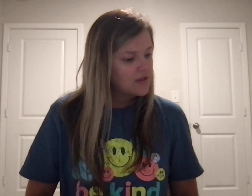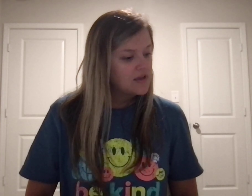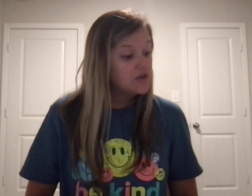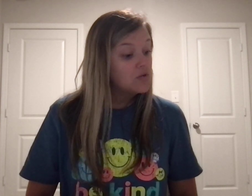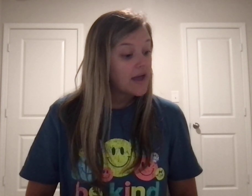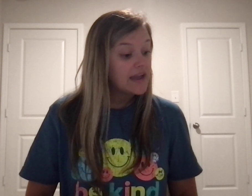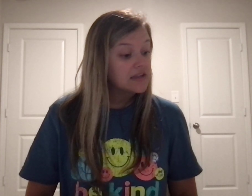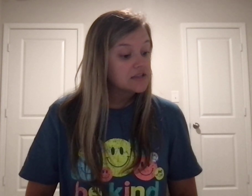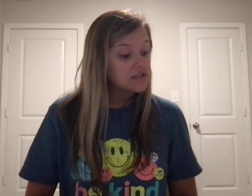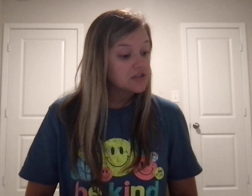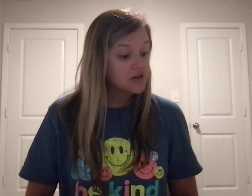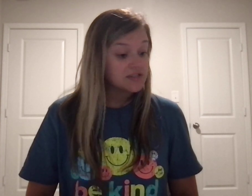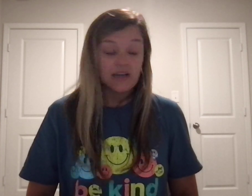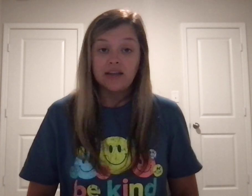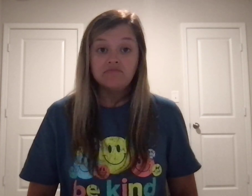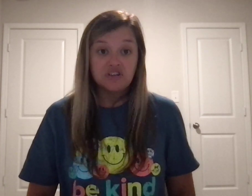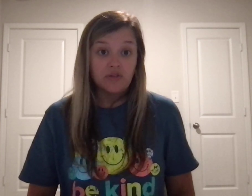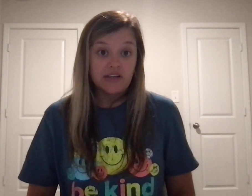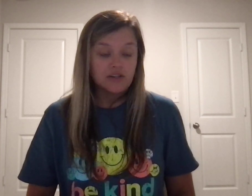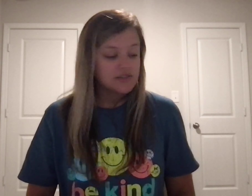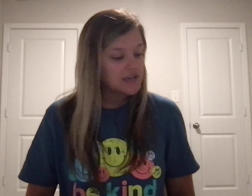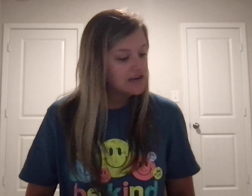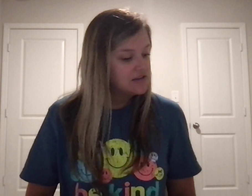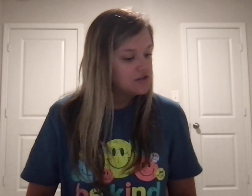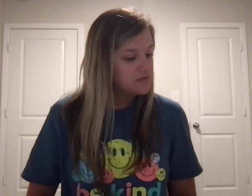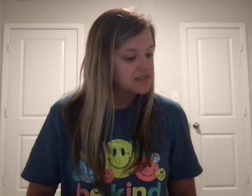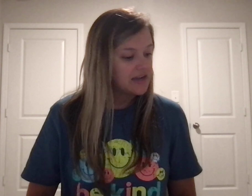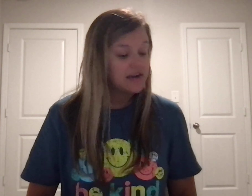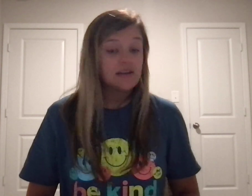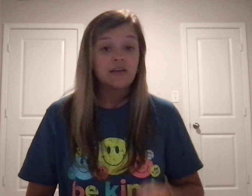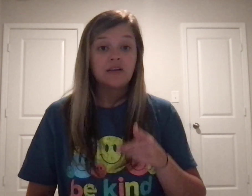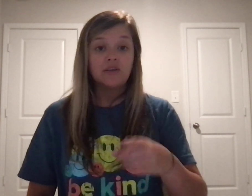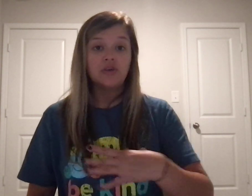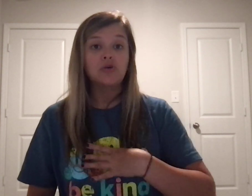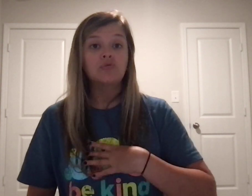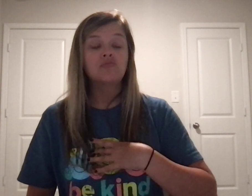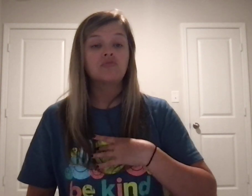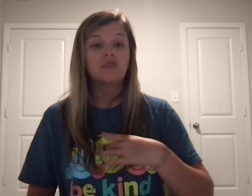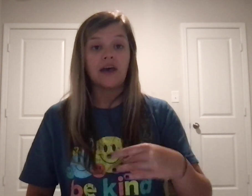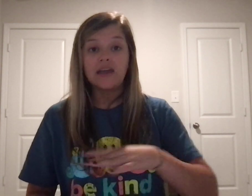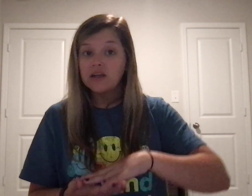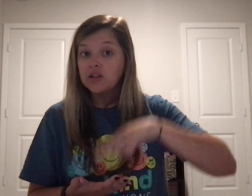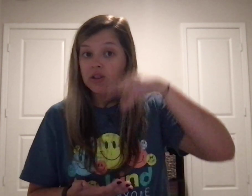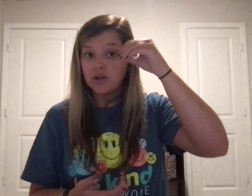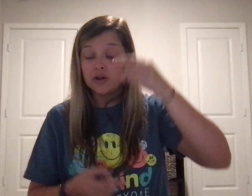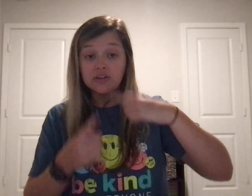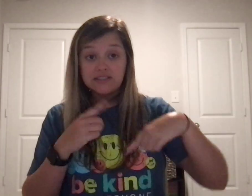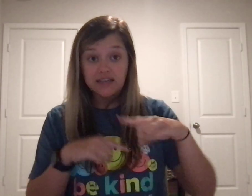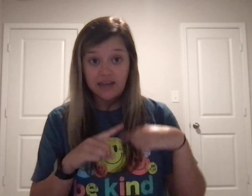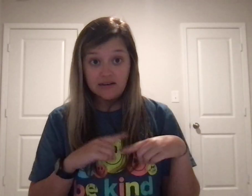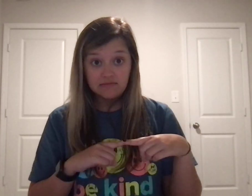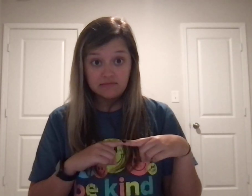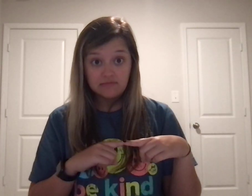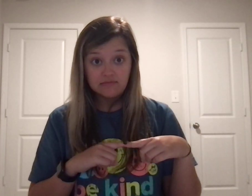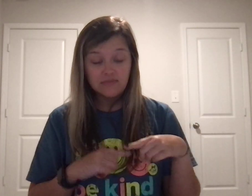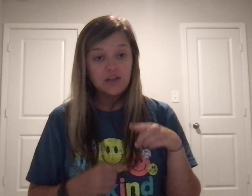You like to learn sign. Do you like to learn sign? You would sign you like learn sign.